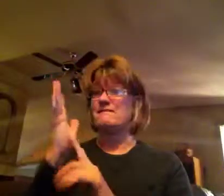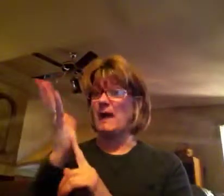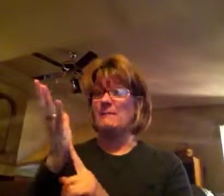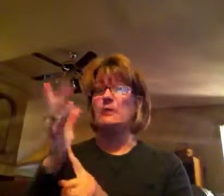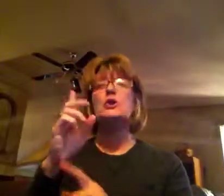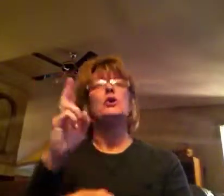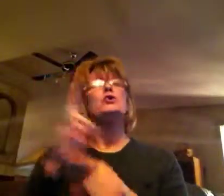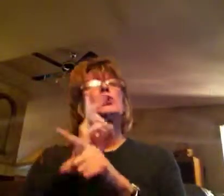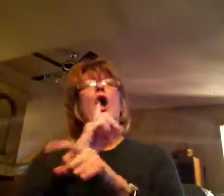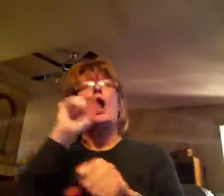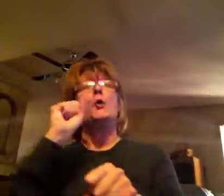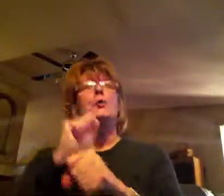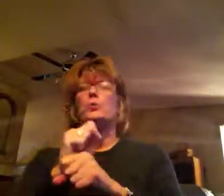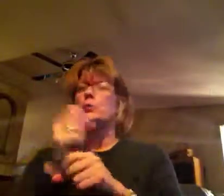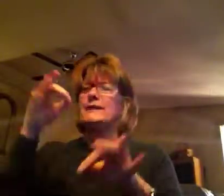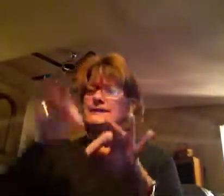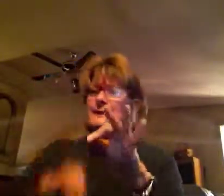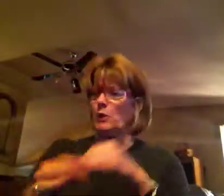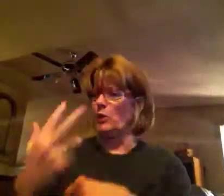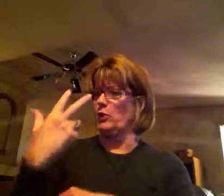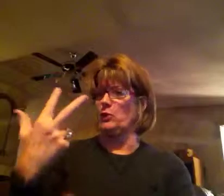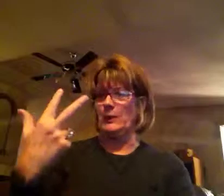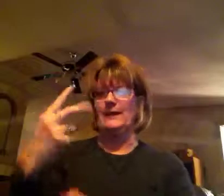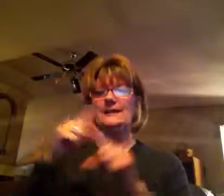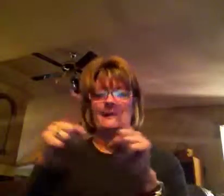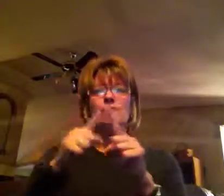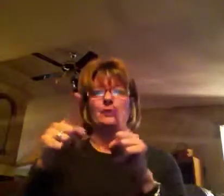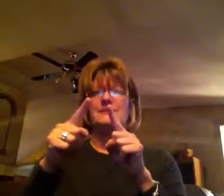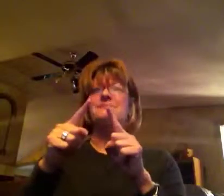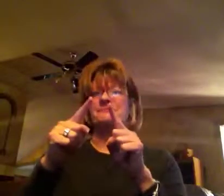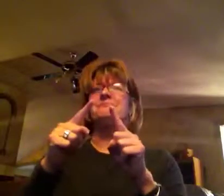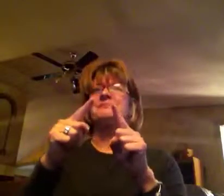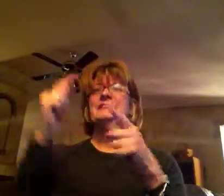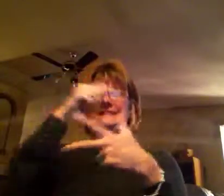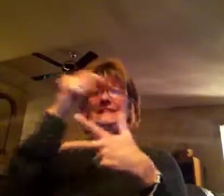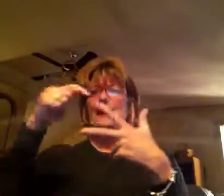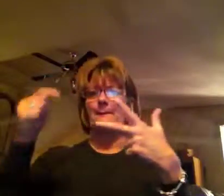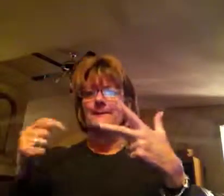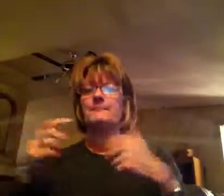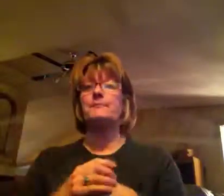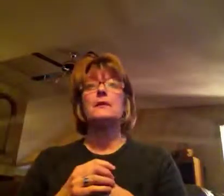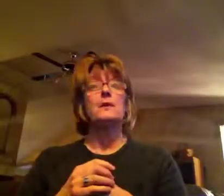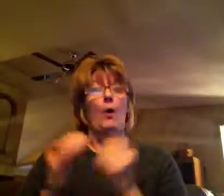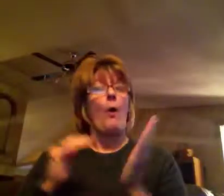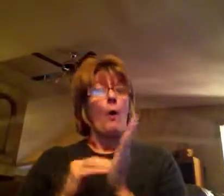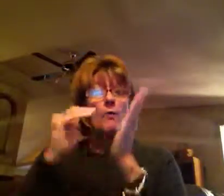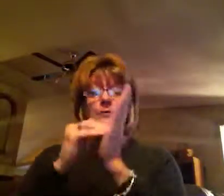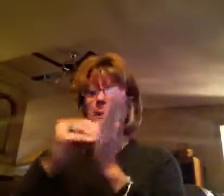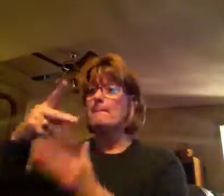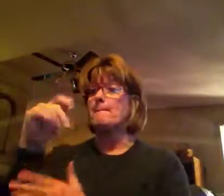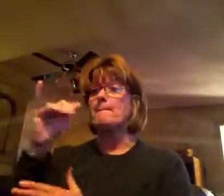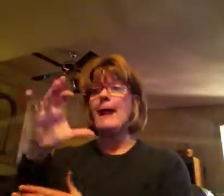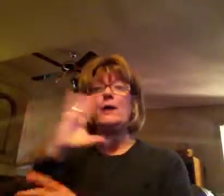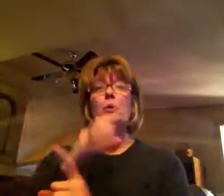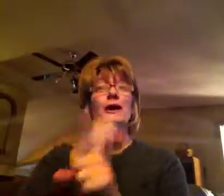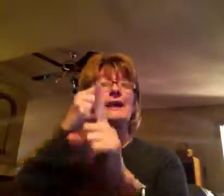simple 3-step formula. Now most often a panic attack will hit you at the most inconvenient moment possible,